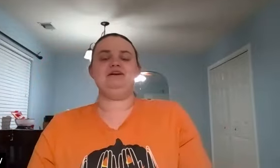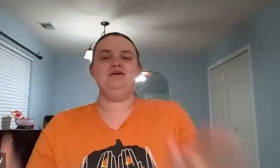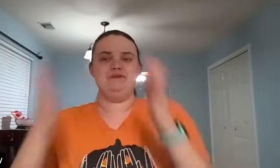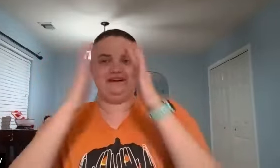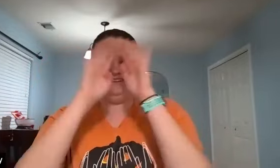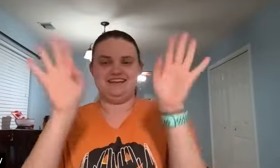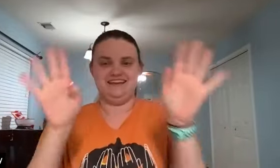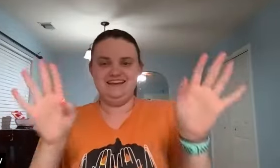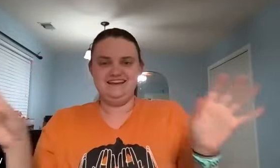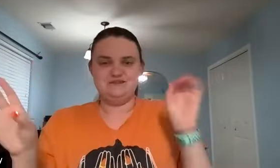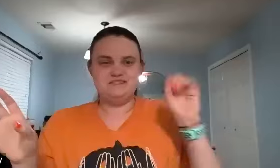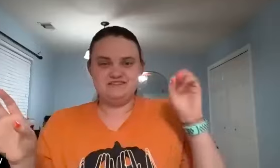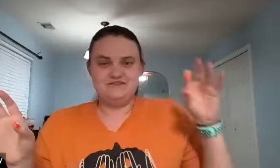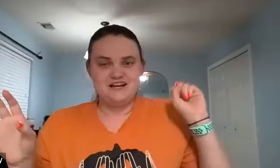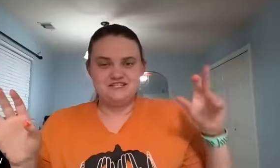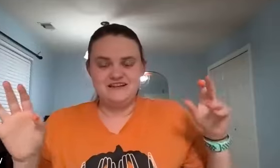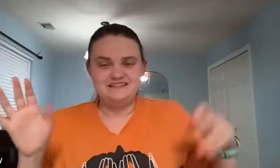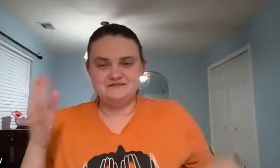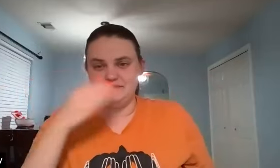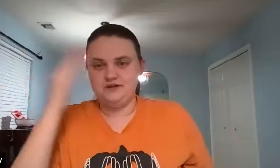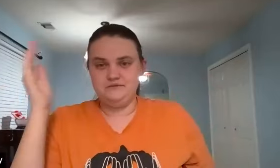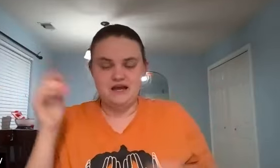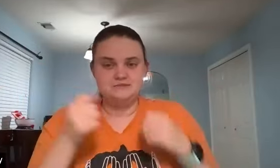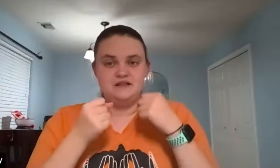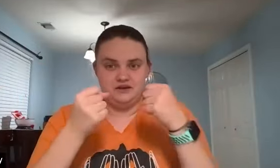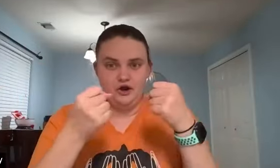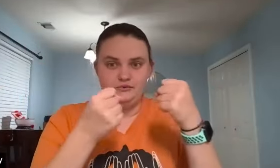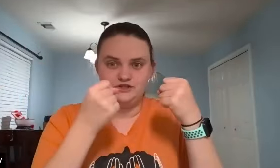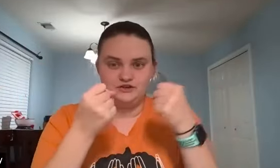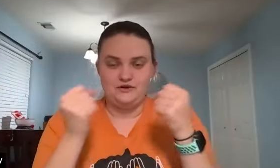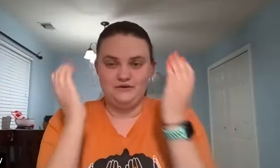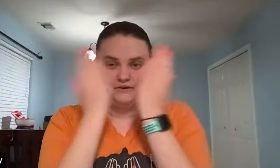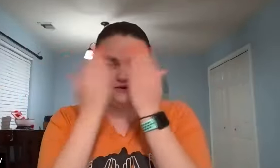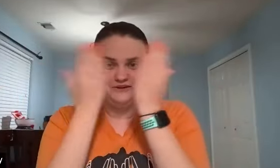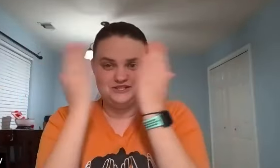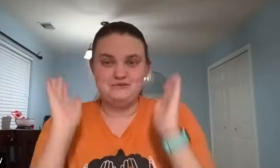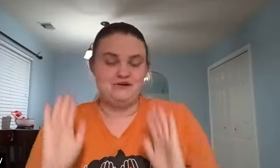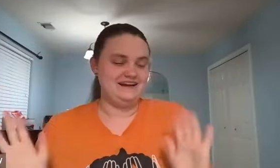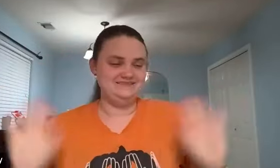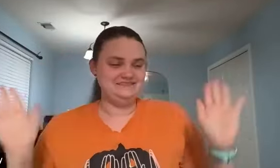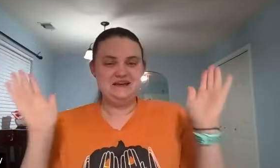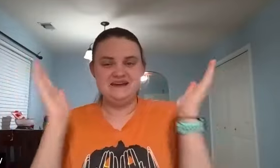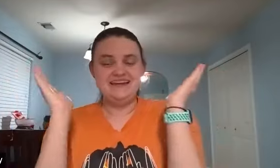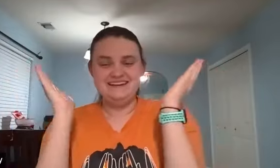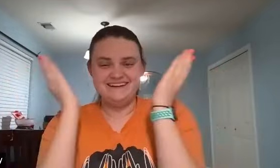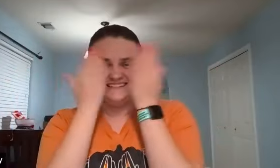oh my goodness, like it's almost like the flashing lights of like when you pass by like cones on the road, they're just so bright. Anyways,